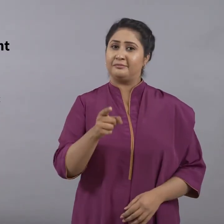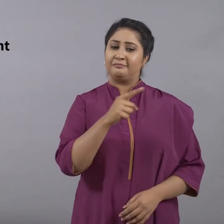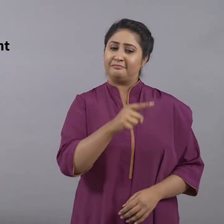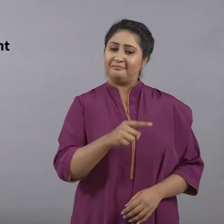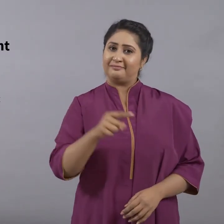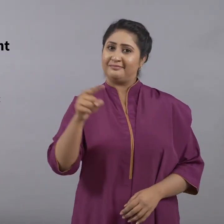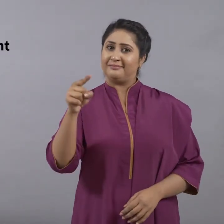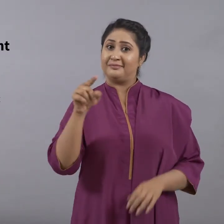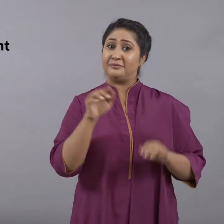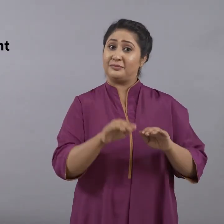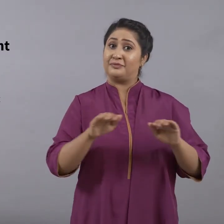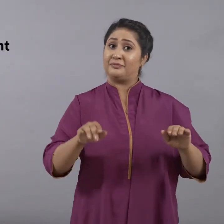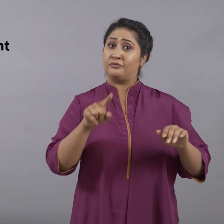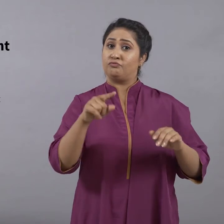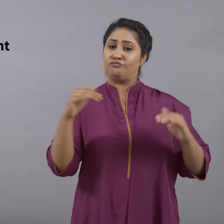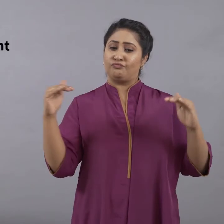student as a letter level student.